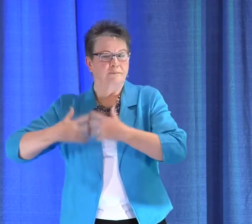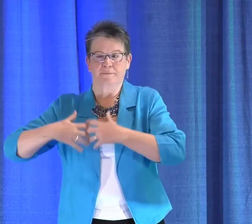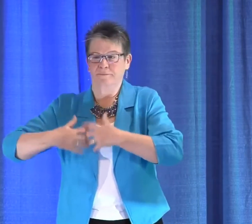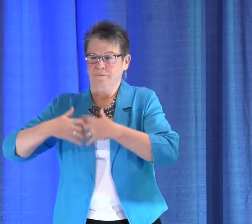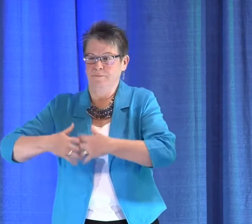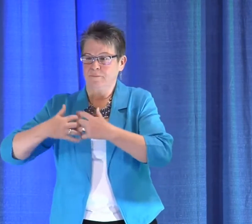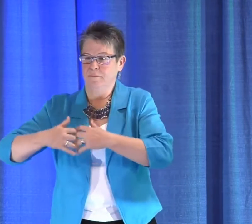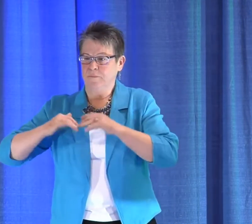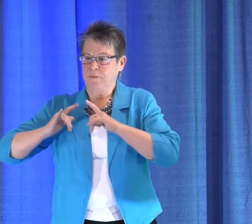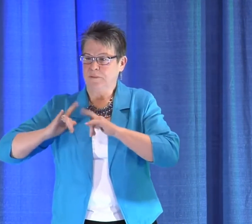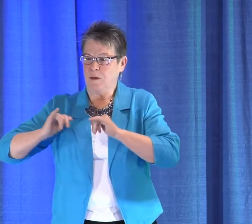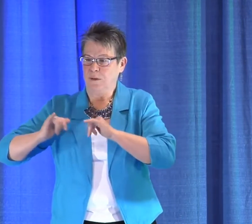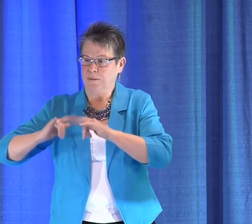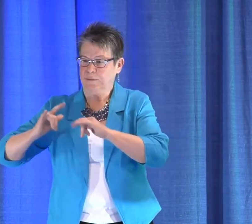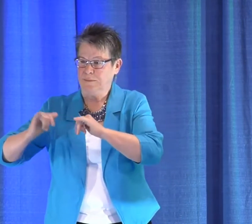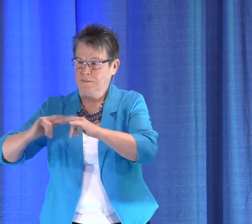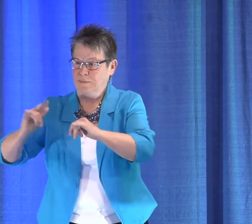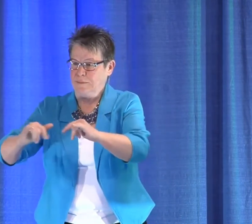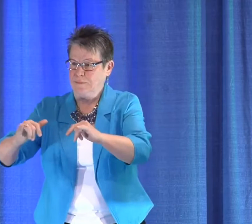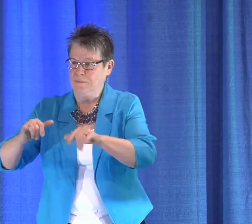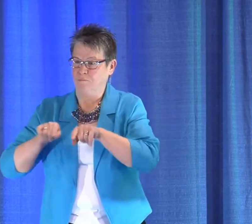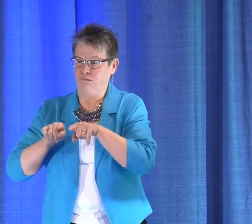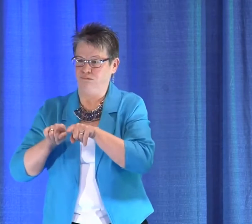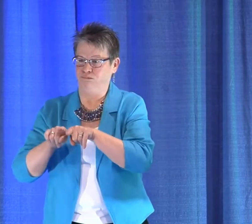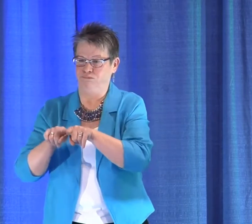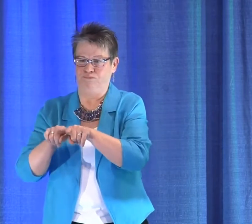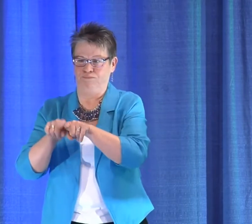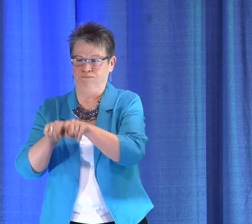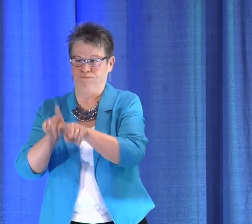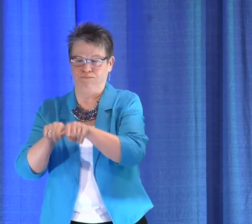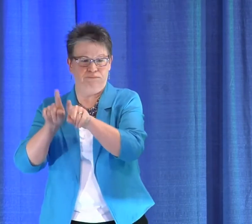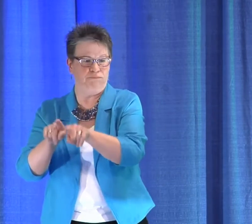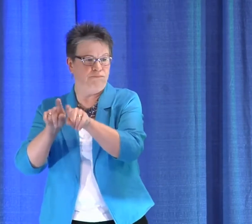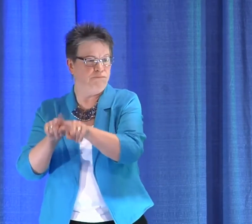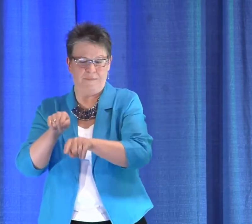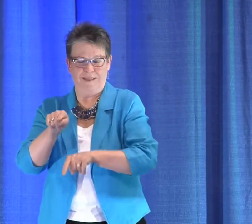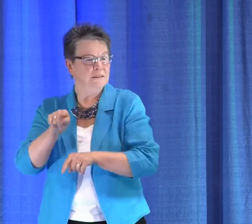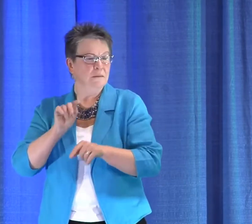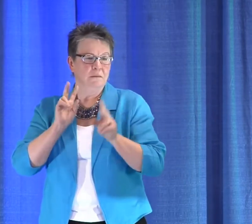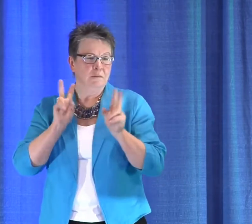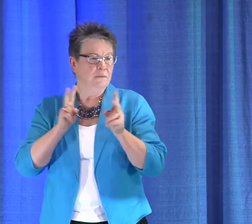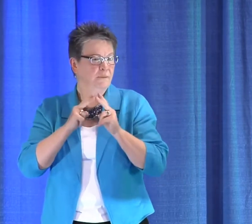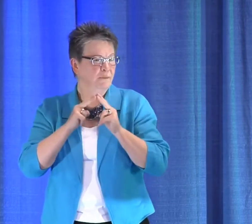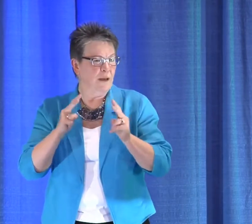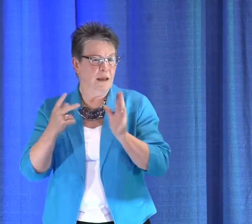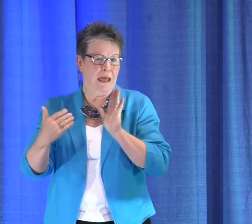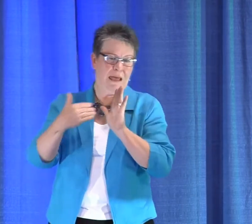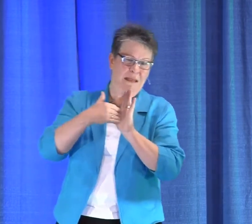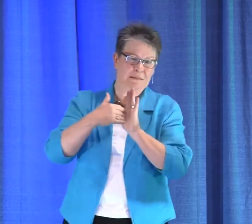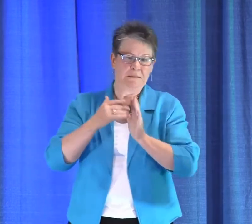So I'm going to talk about community-based interpreting and mainstream interpreting and how these two things compare